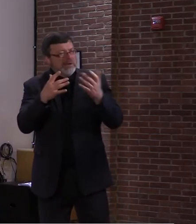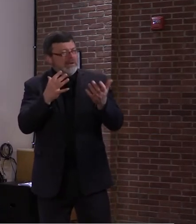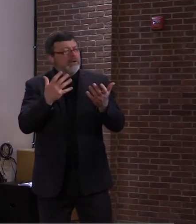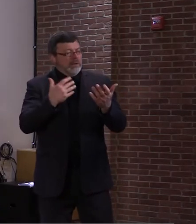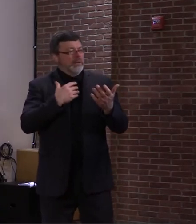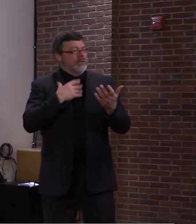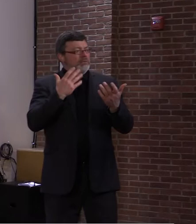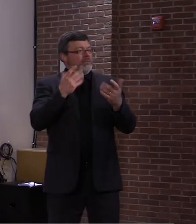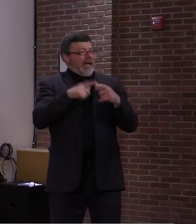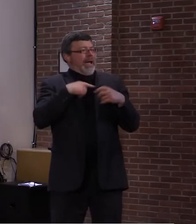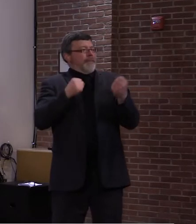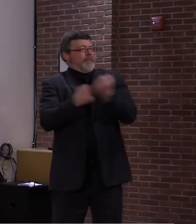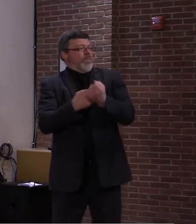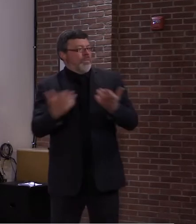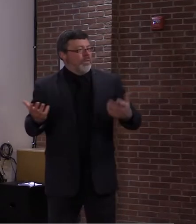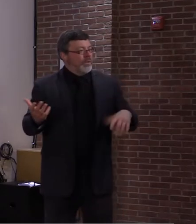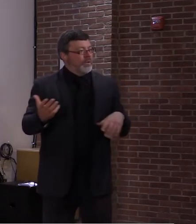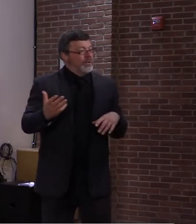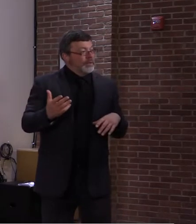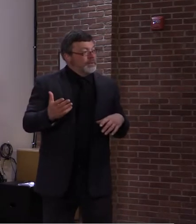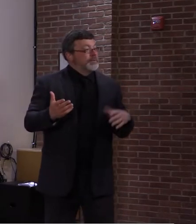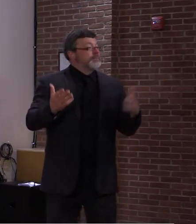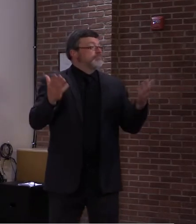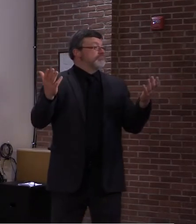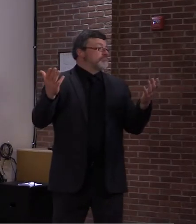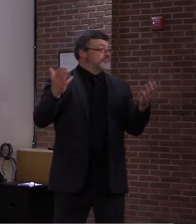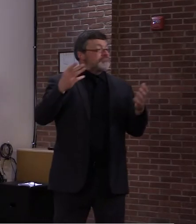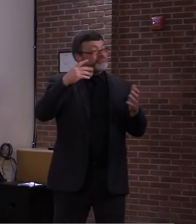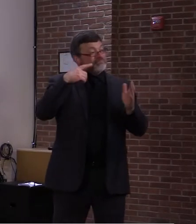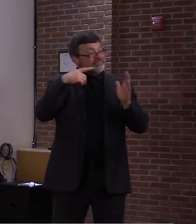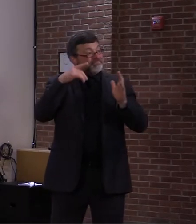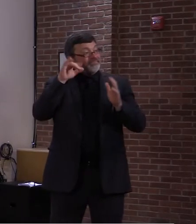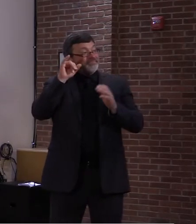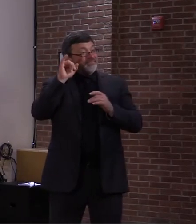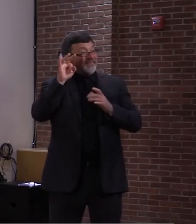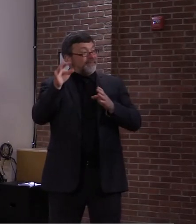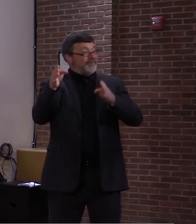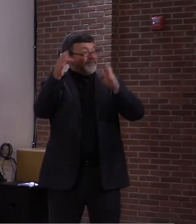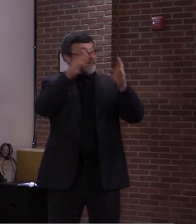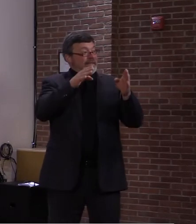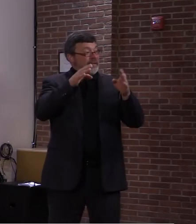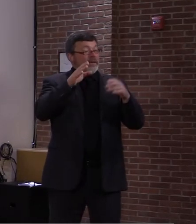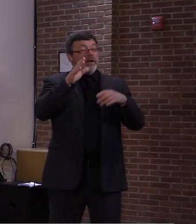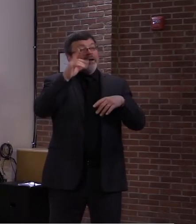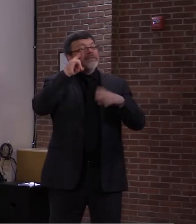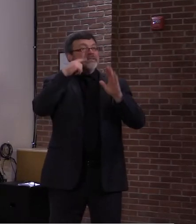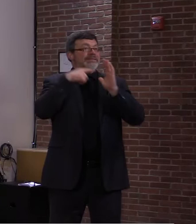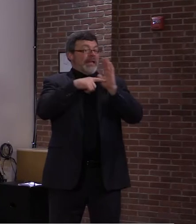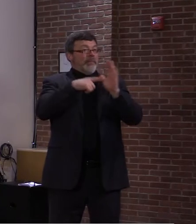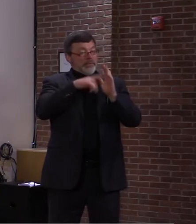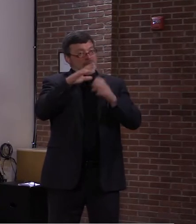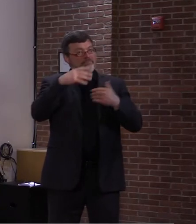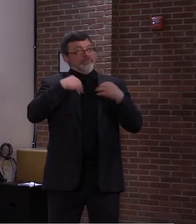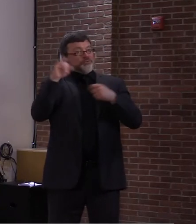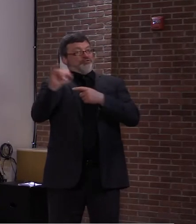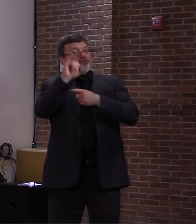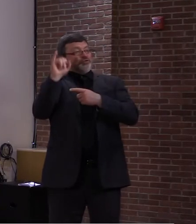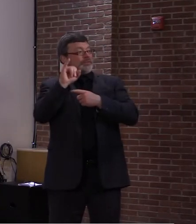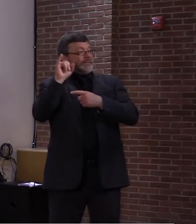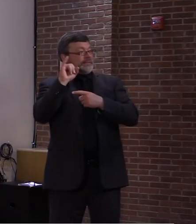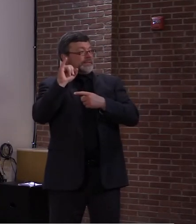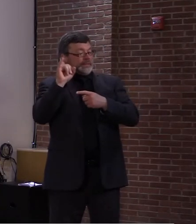for instance, that was pretty much rubber stamped without anyone knowing what it was going to look like, how much it was going to